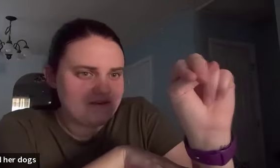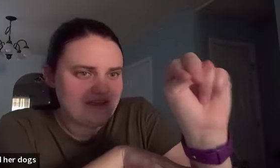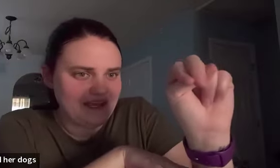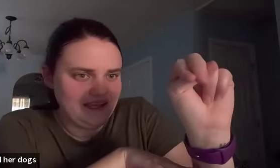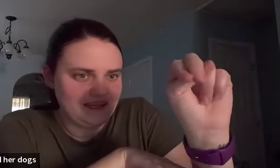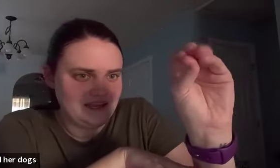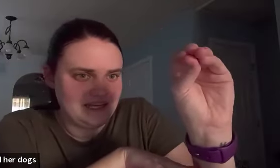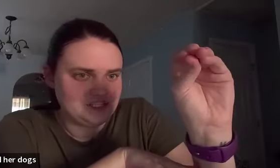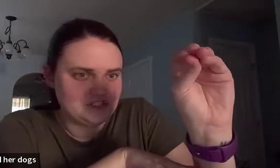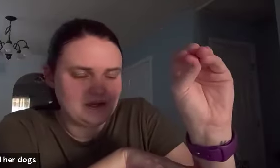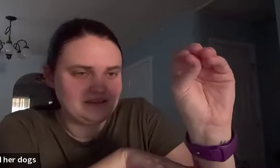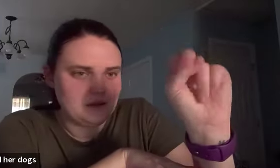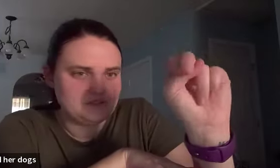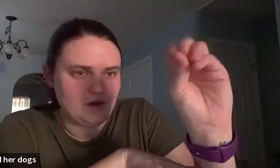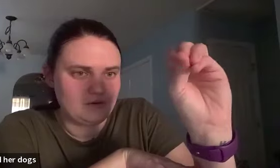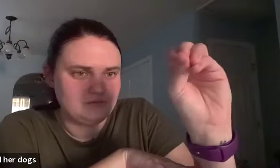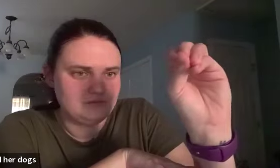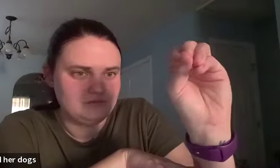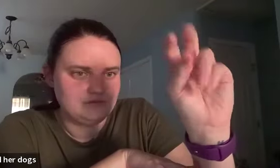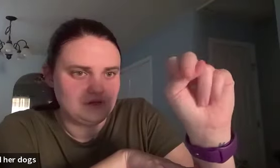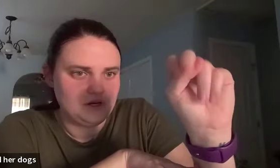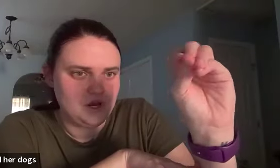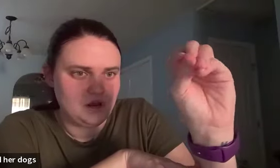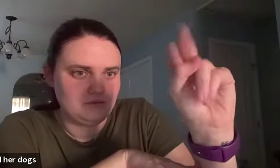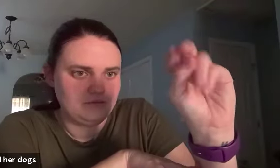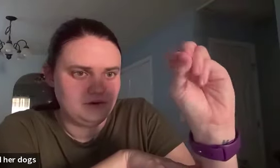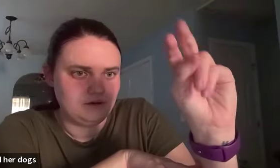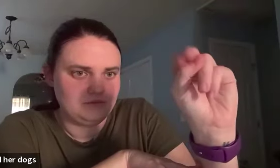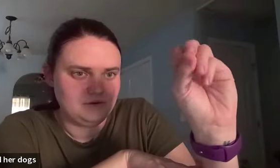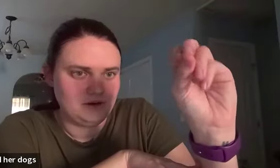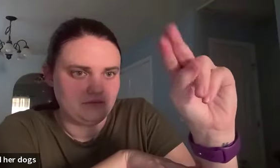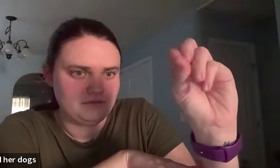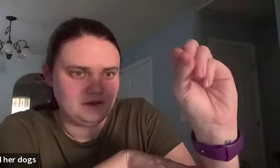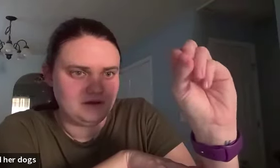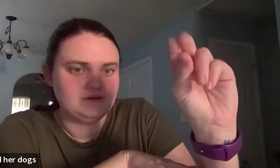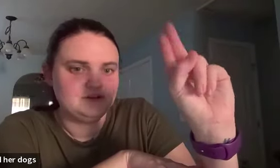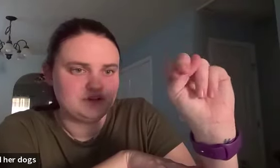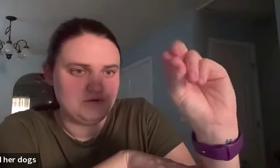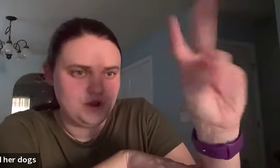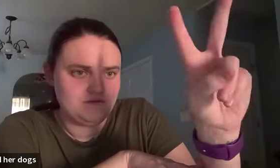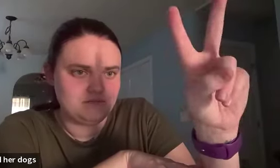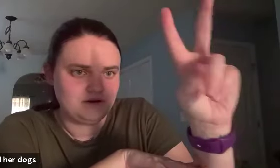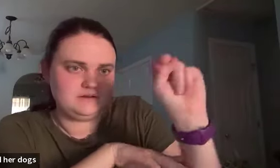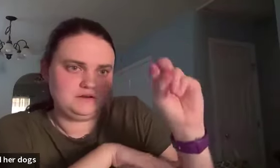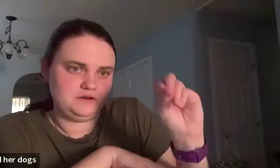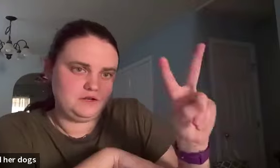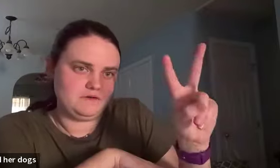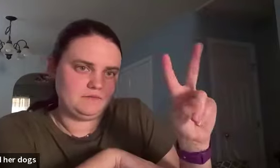having that N and it just quickly comes to O. No, no, no, no. So November,